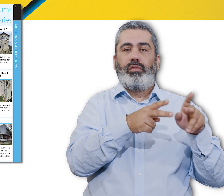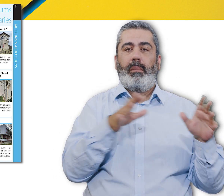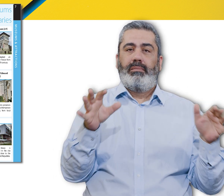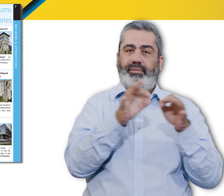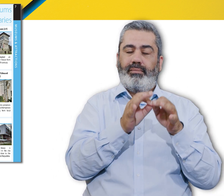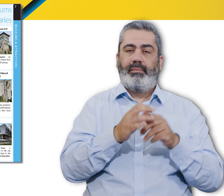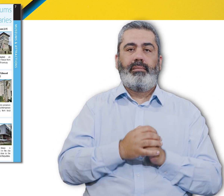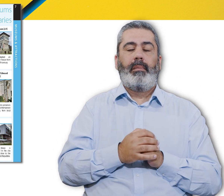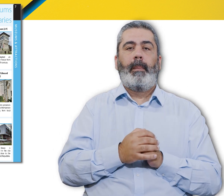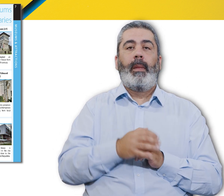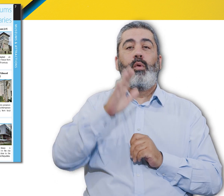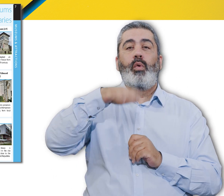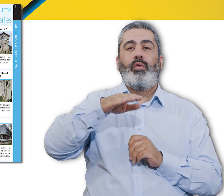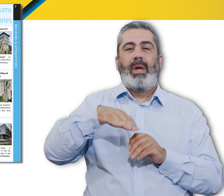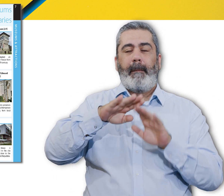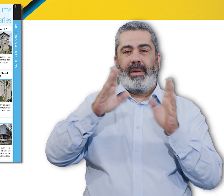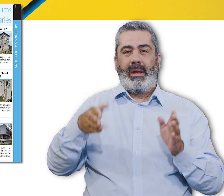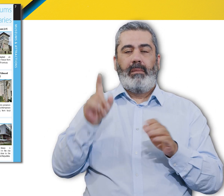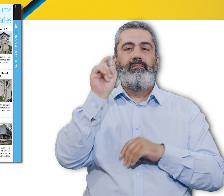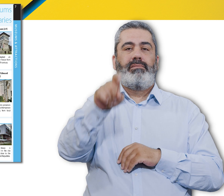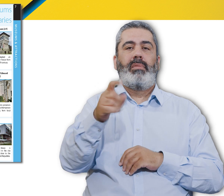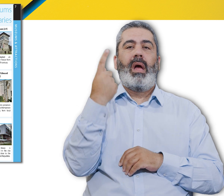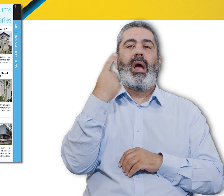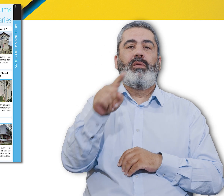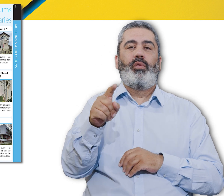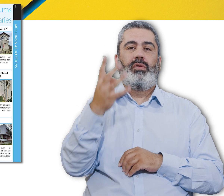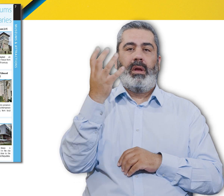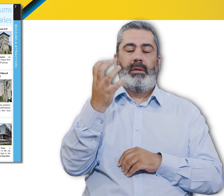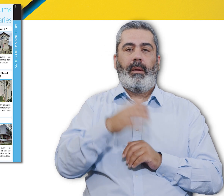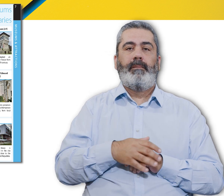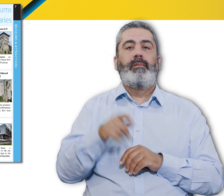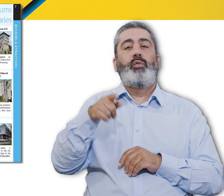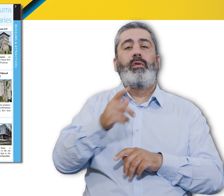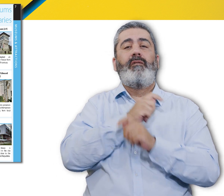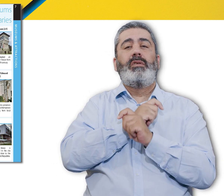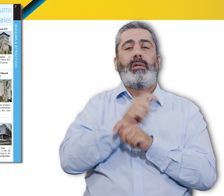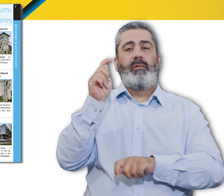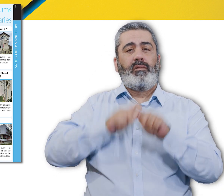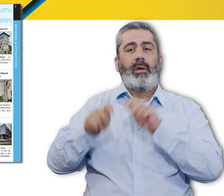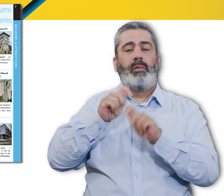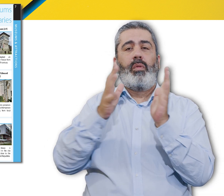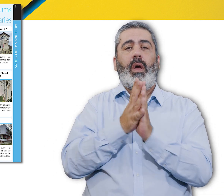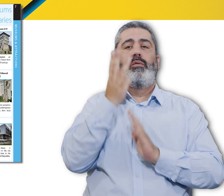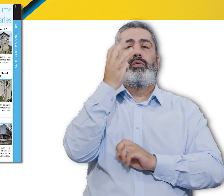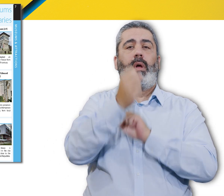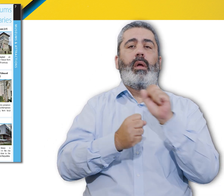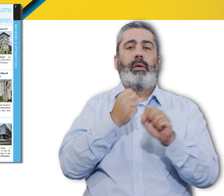number 140, a Byzantine phase construction from the 13th century. Westgate,